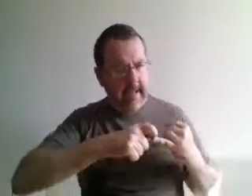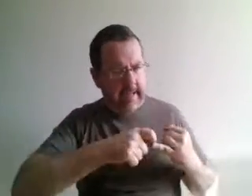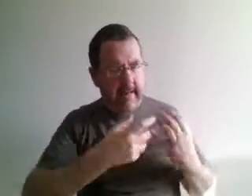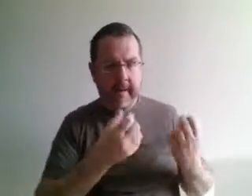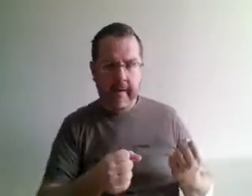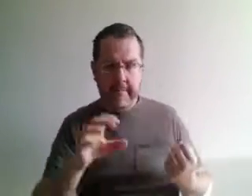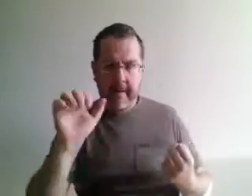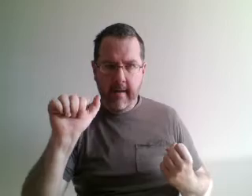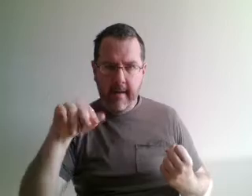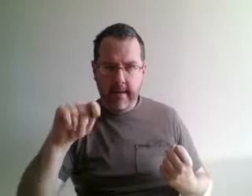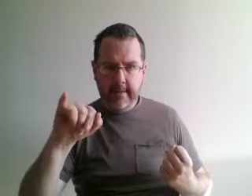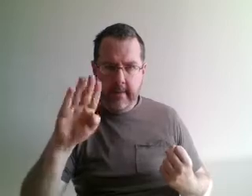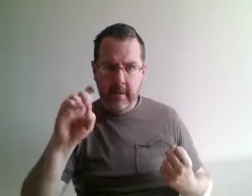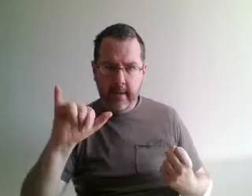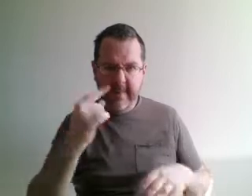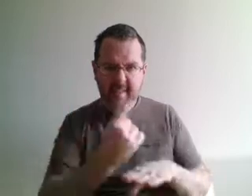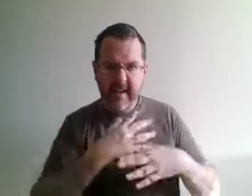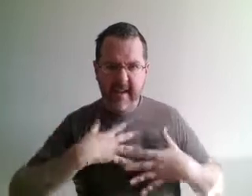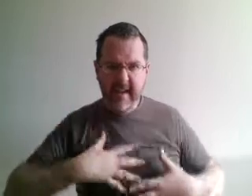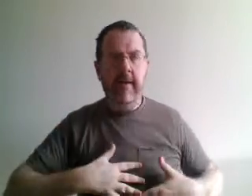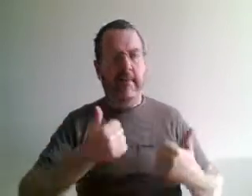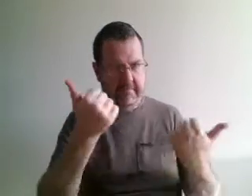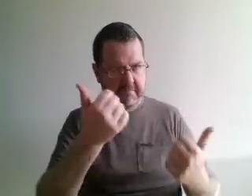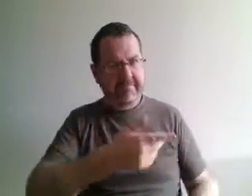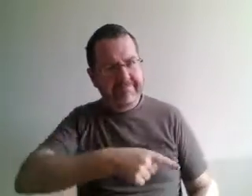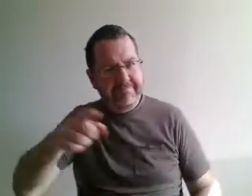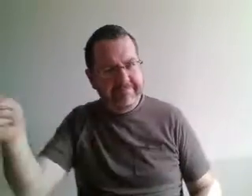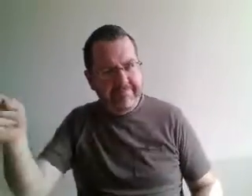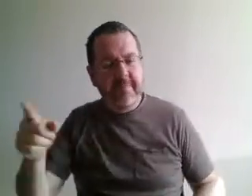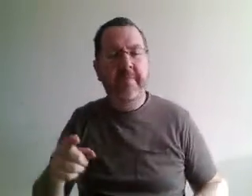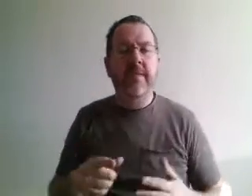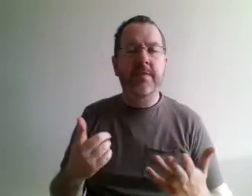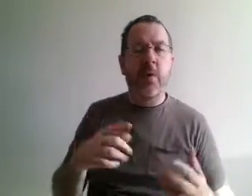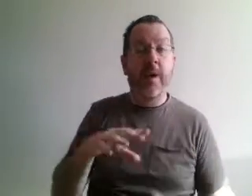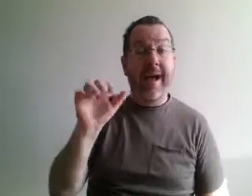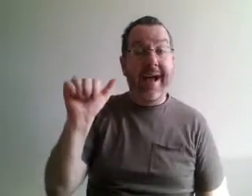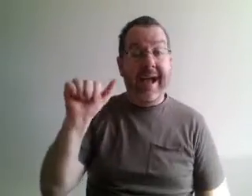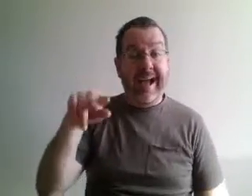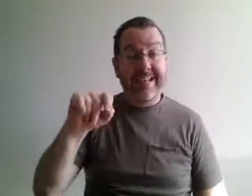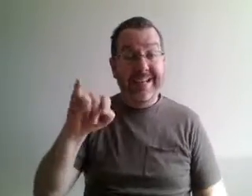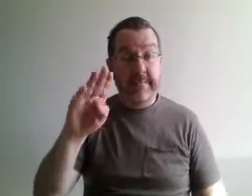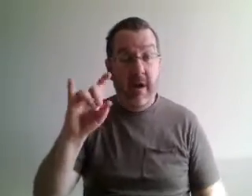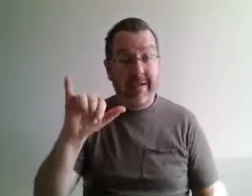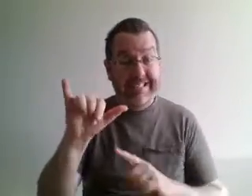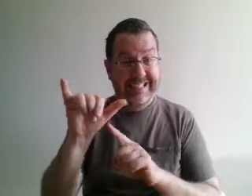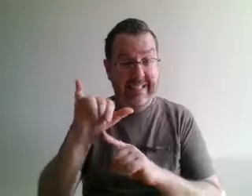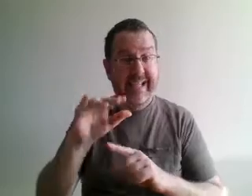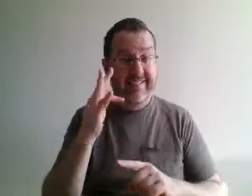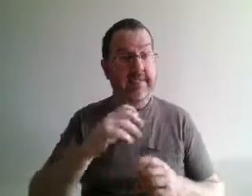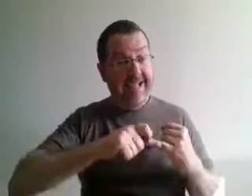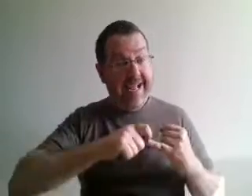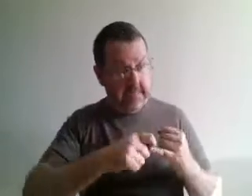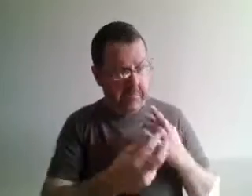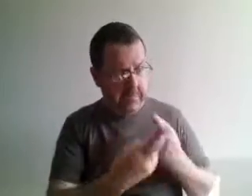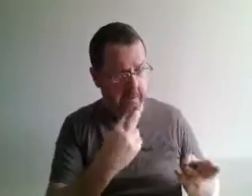you know, the animal studies are telling us that an antibody response is probably protective. So that is very good news, and I think what's